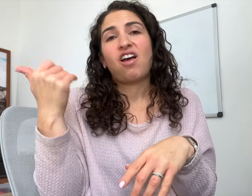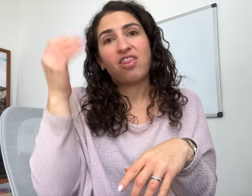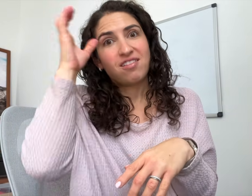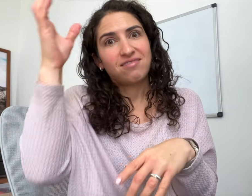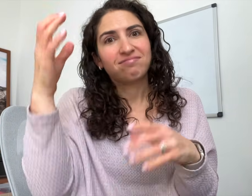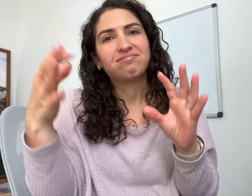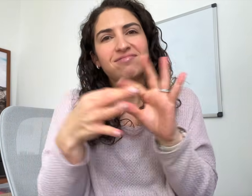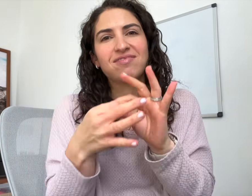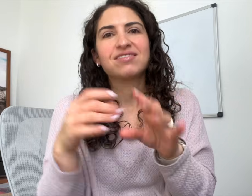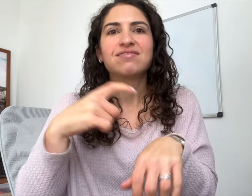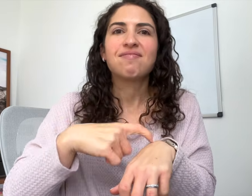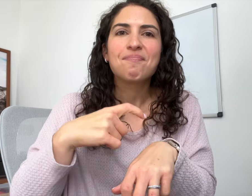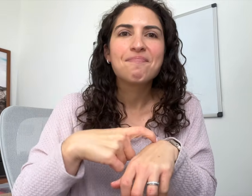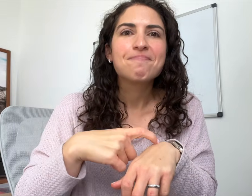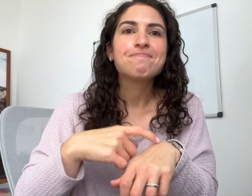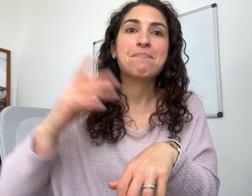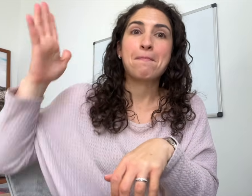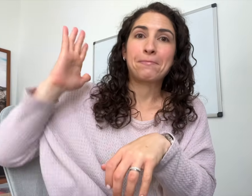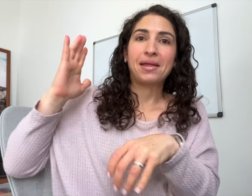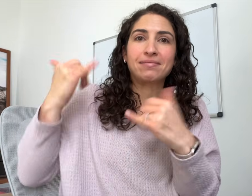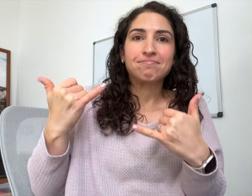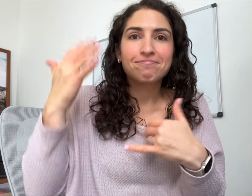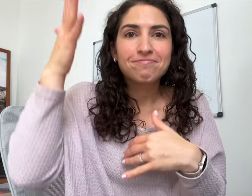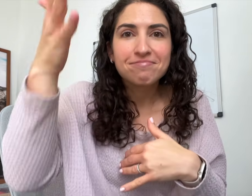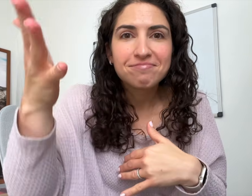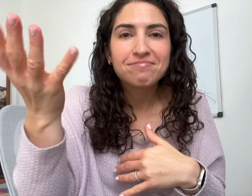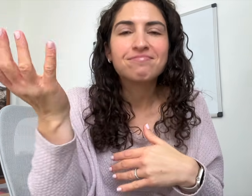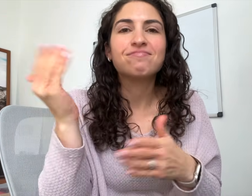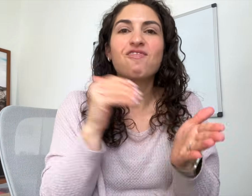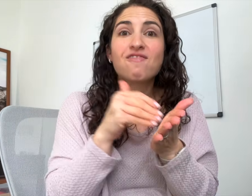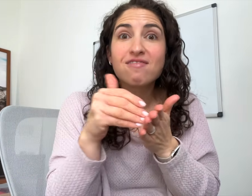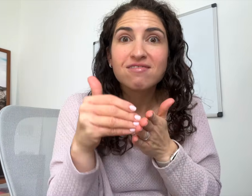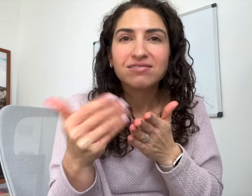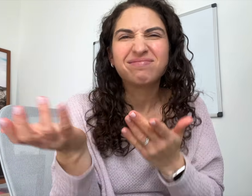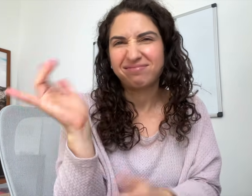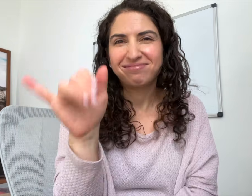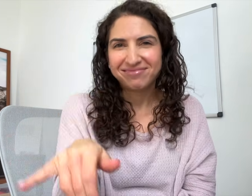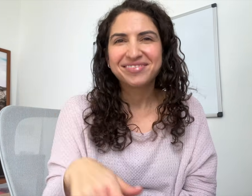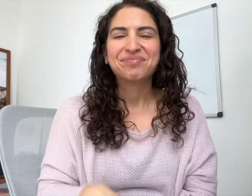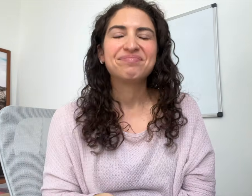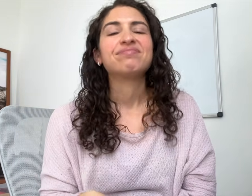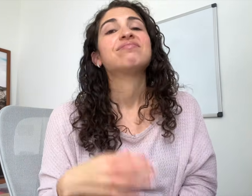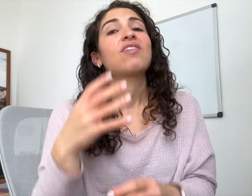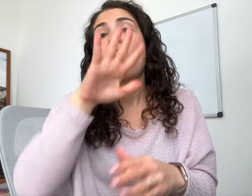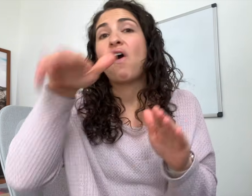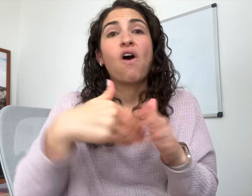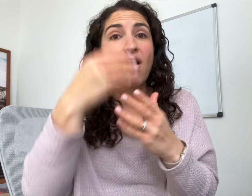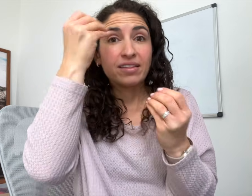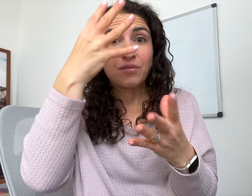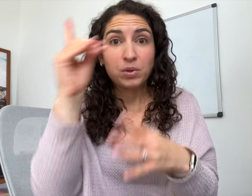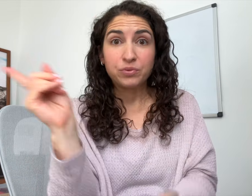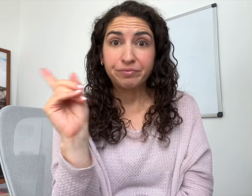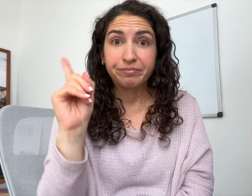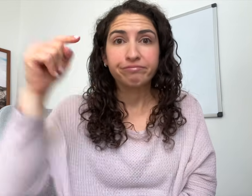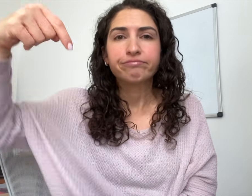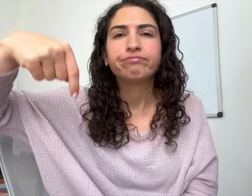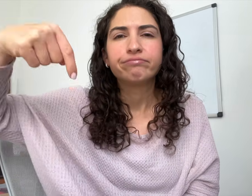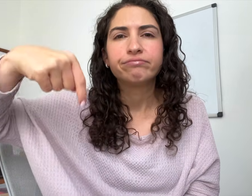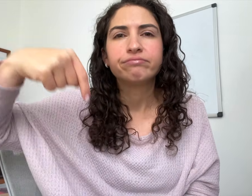plus other concepts related to time, like past, present, future, repetition, frequency, that. All the information is